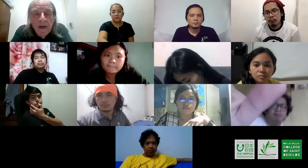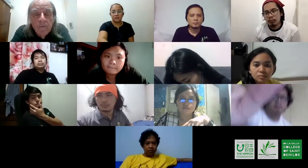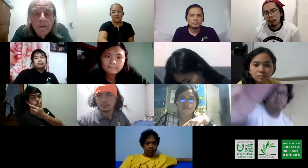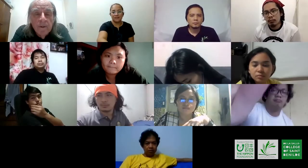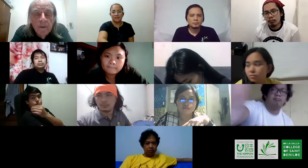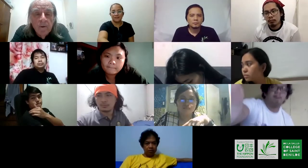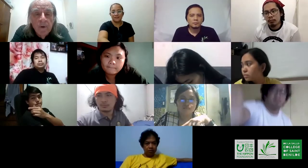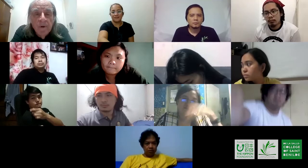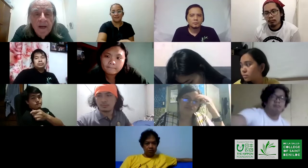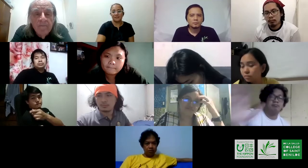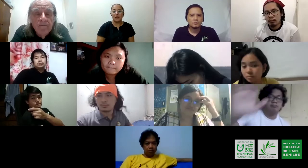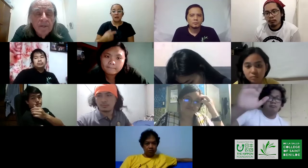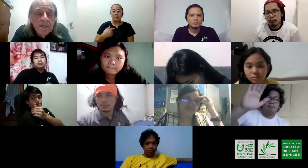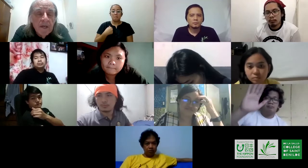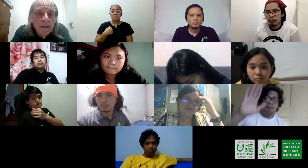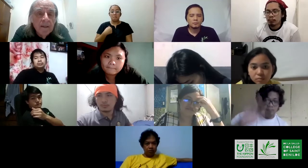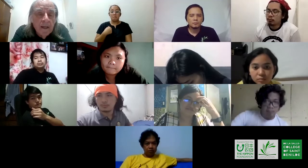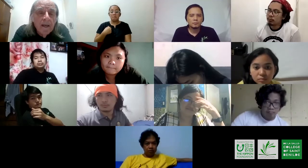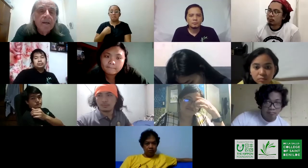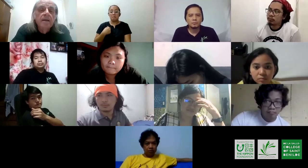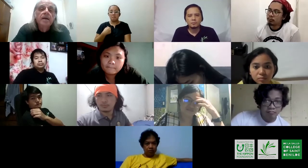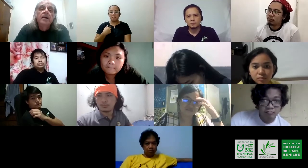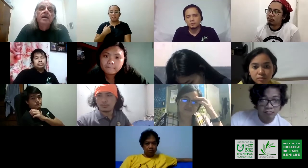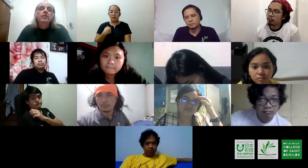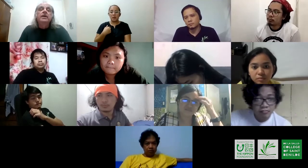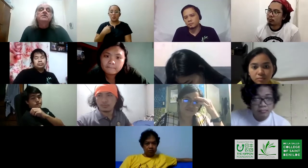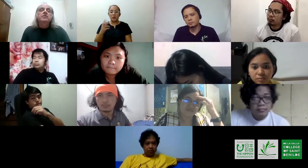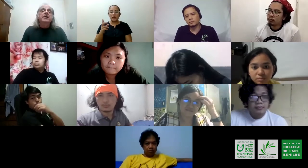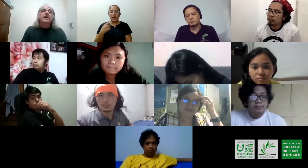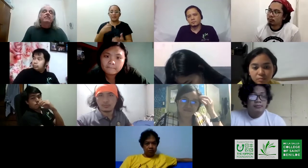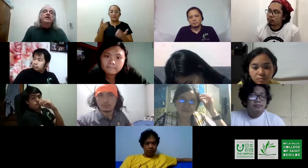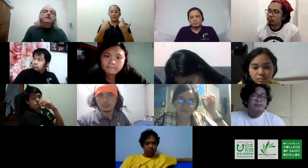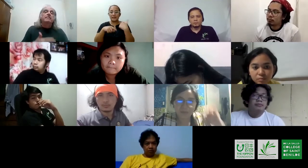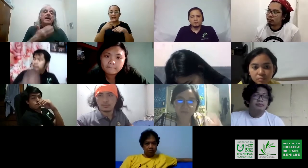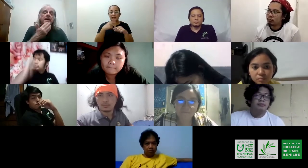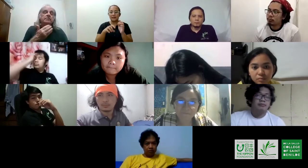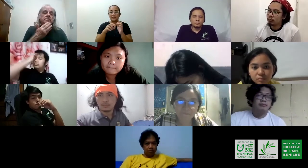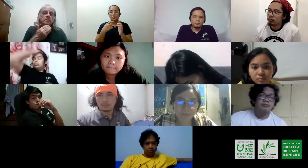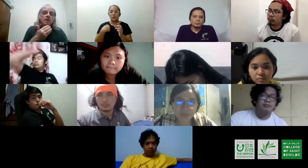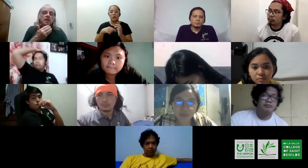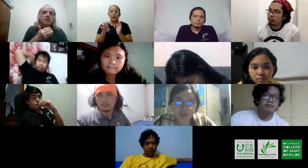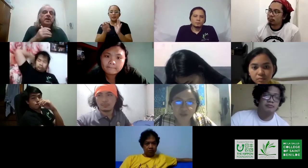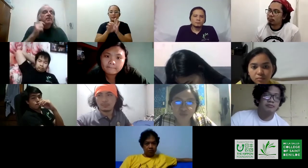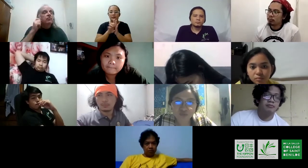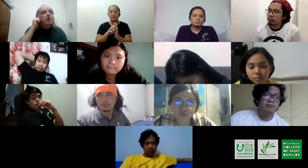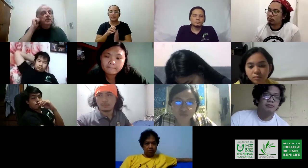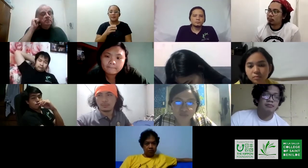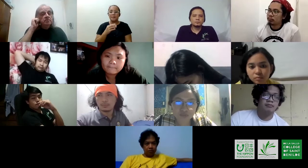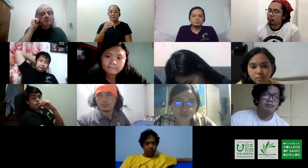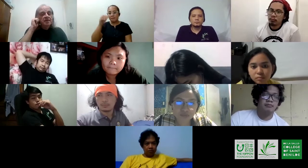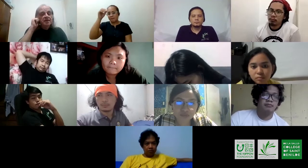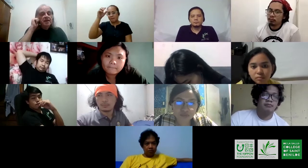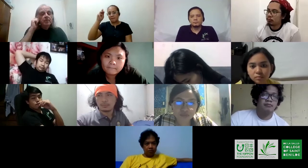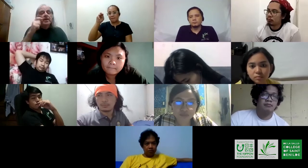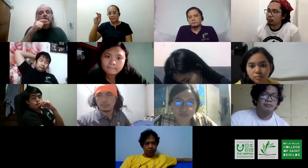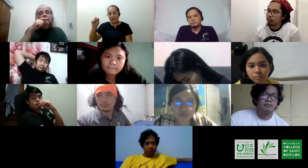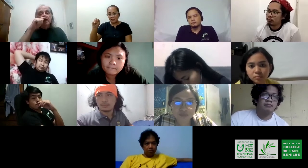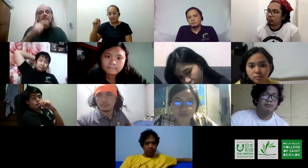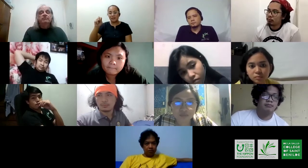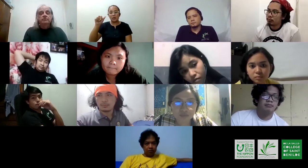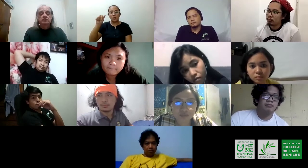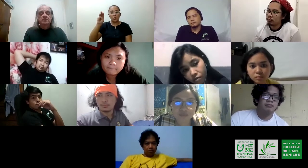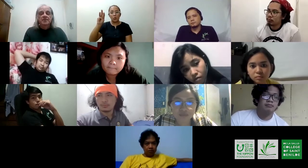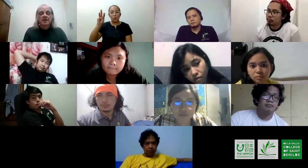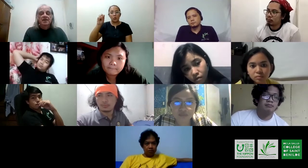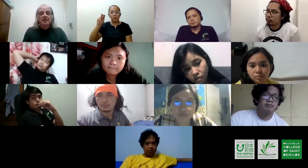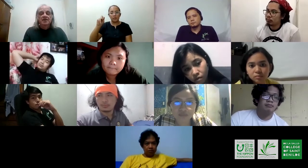So I would, we would have a sign like, okay, so we have like man, we have woman, and we have